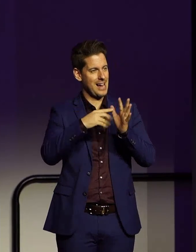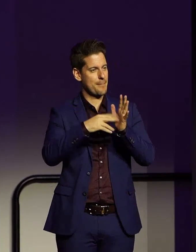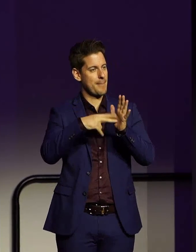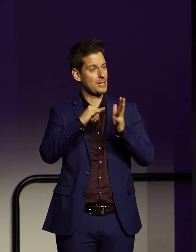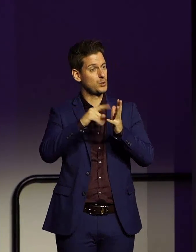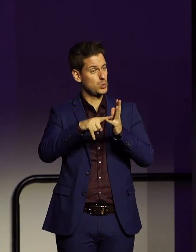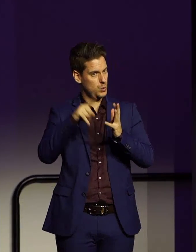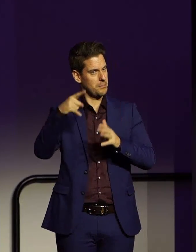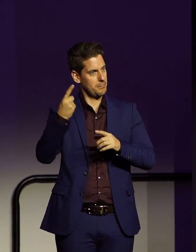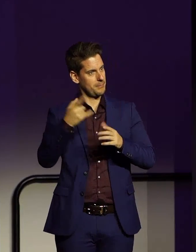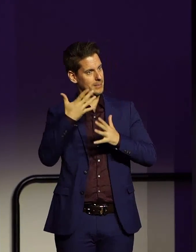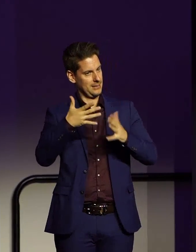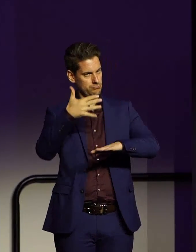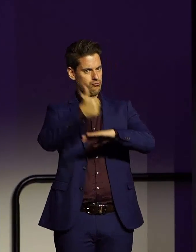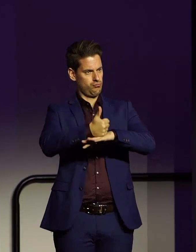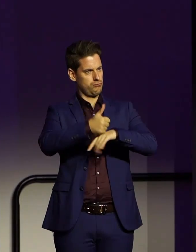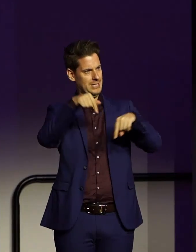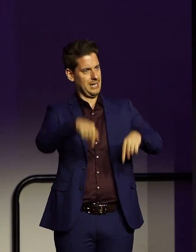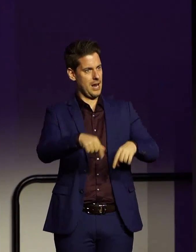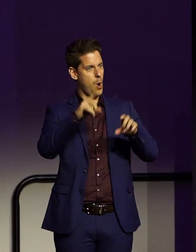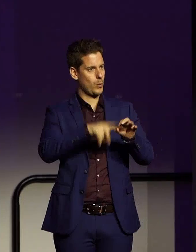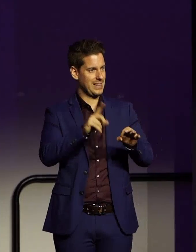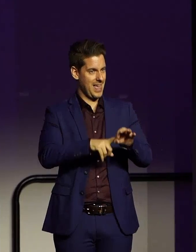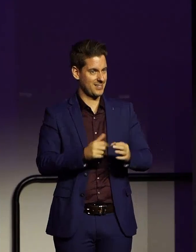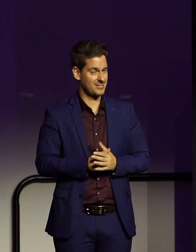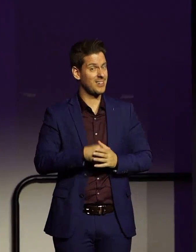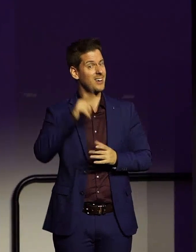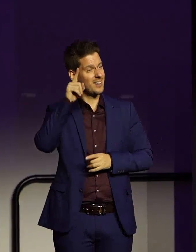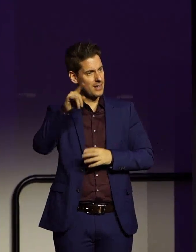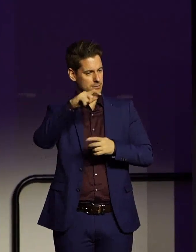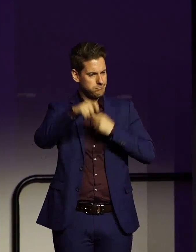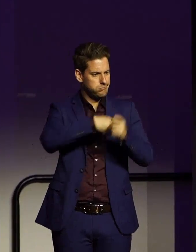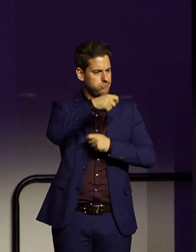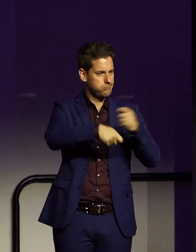it had a presence in our state, and now Komatsu reinvests in Queensland.